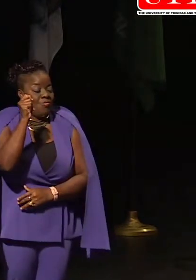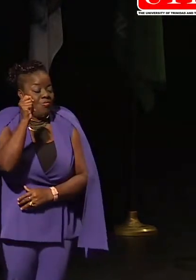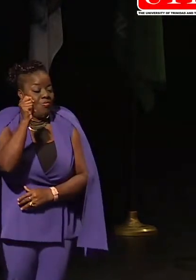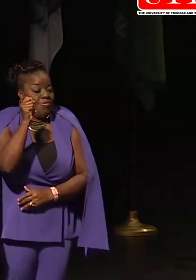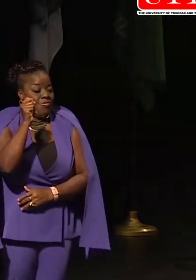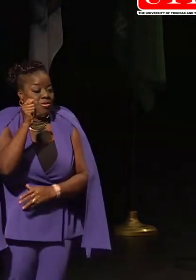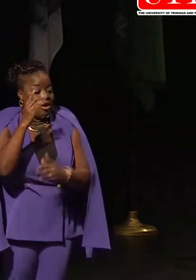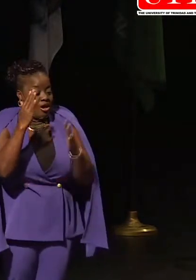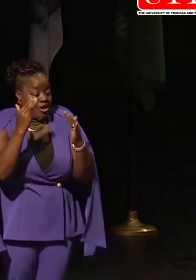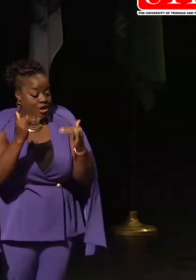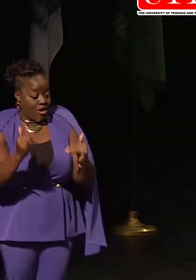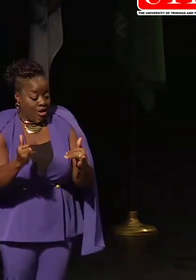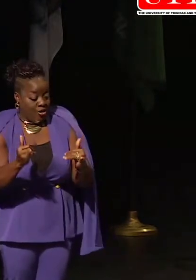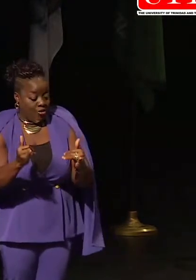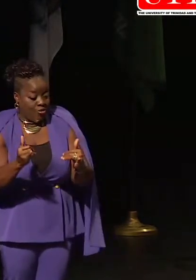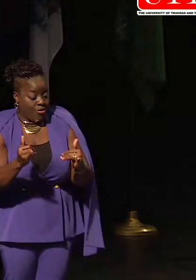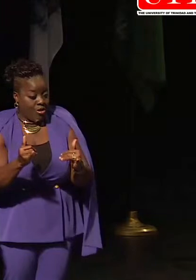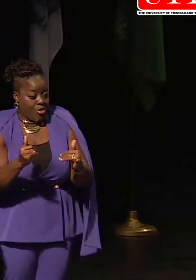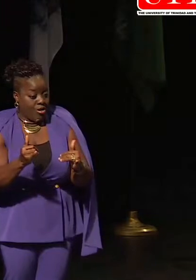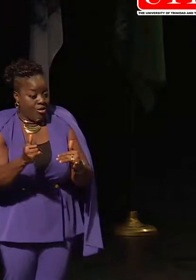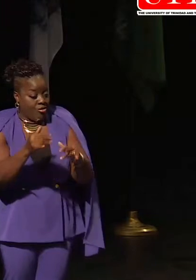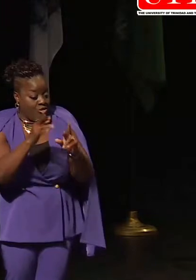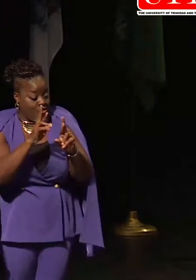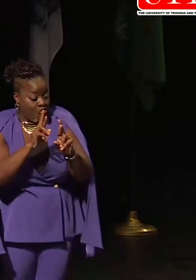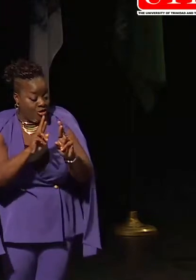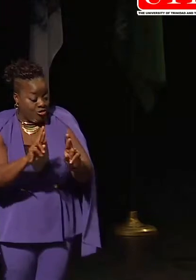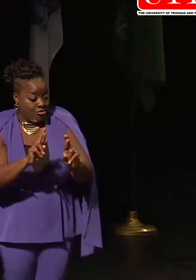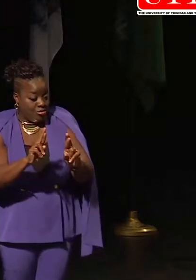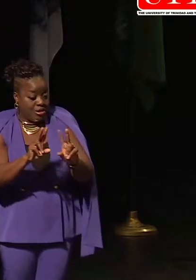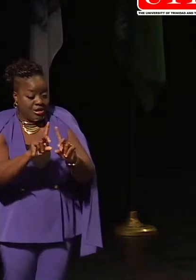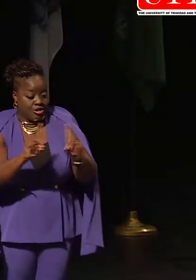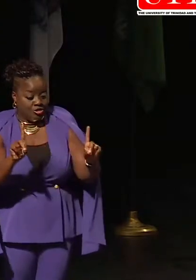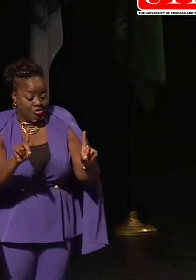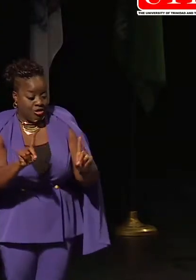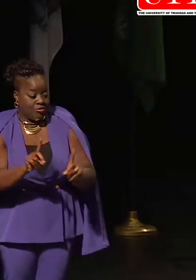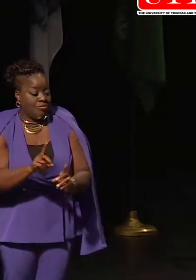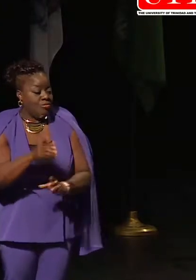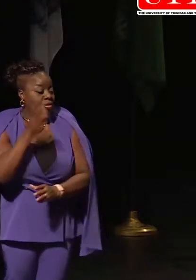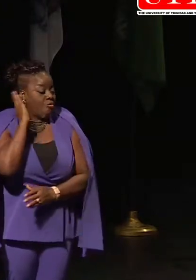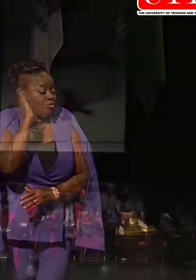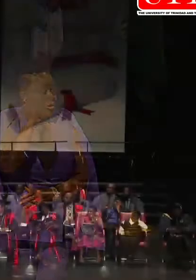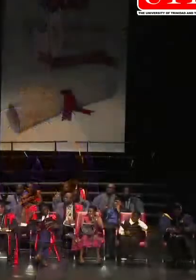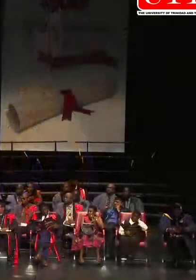and are to be admitted to their respective postgraduate degrees. Professor?